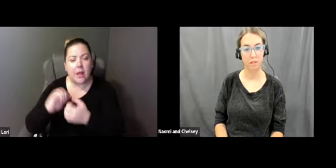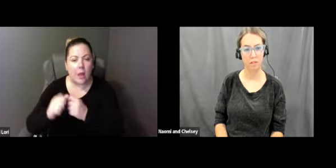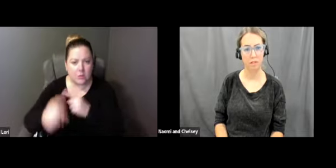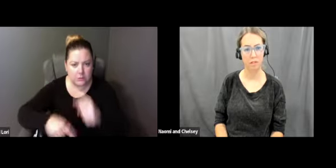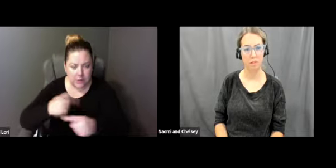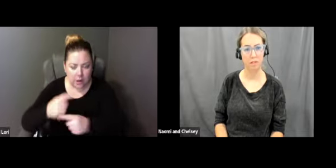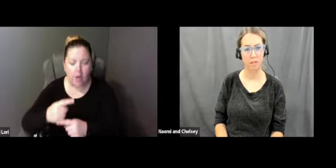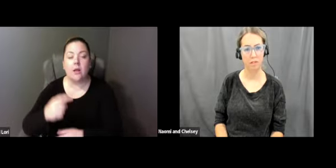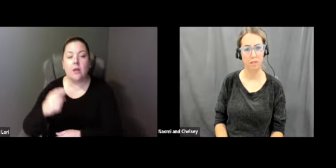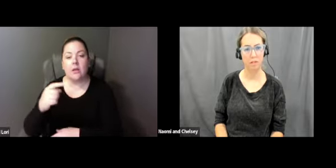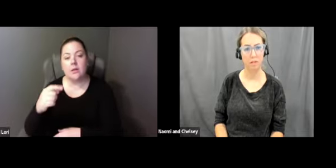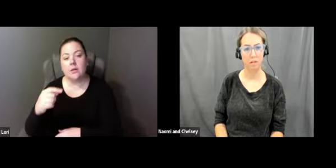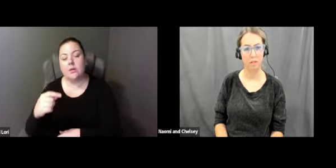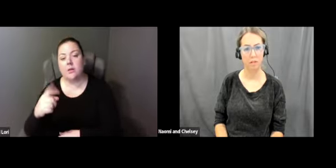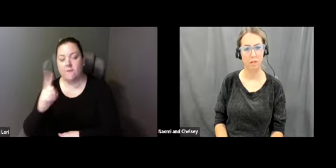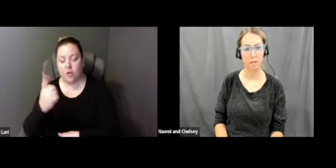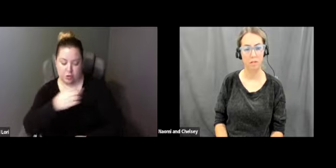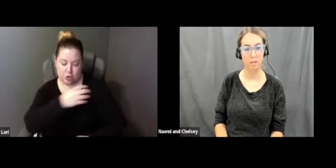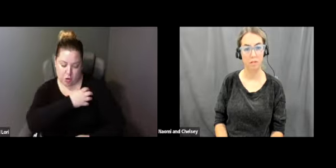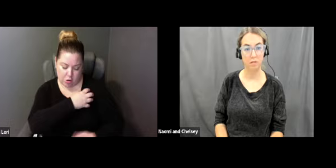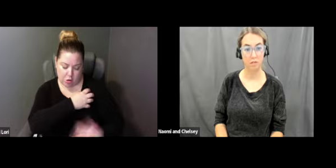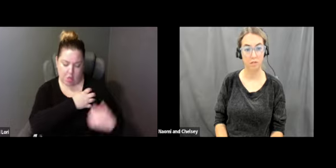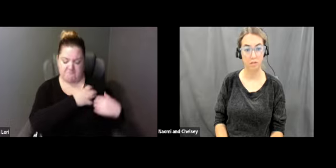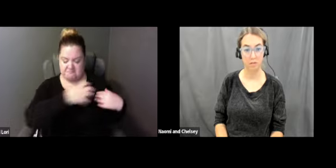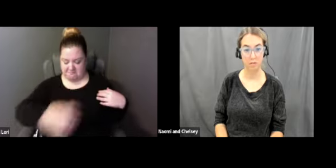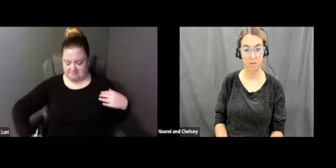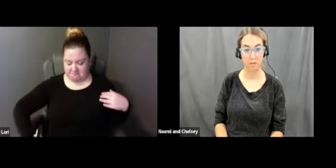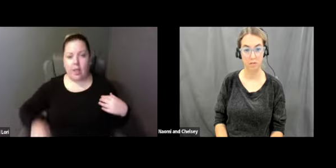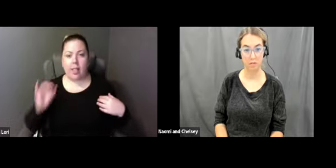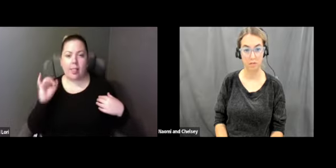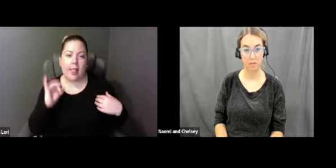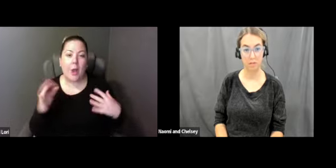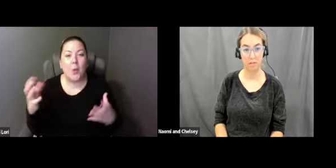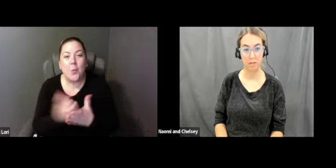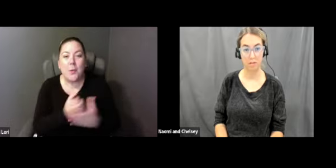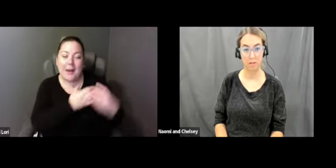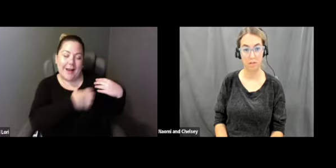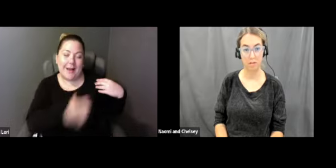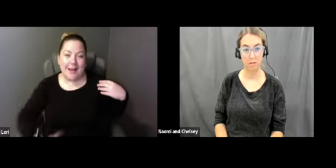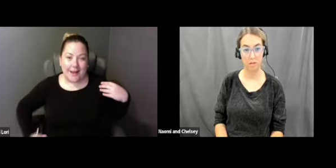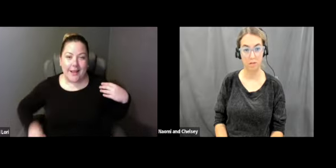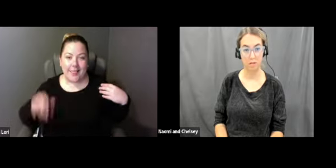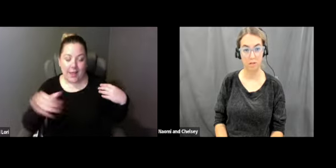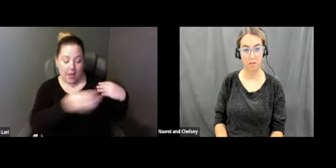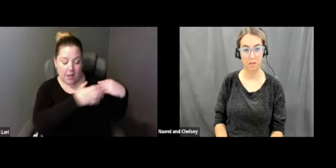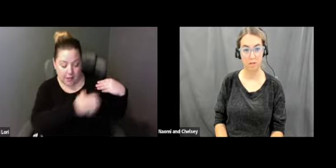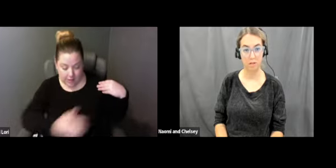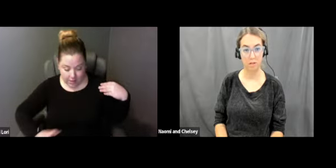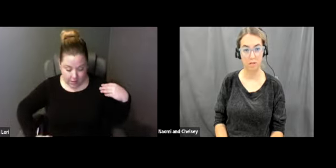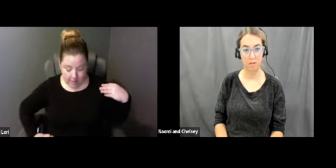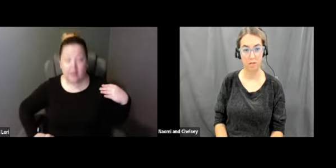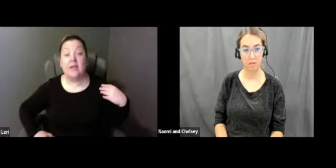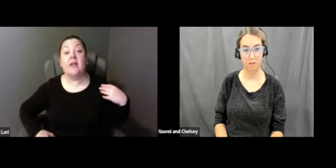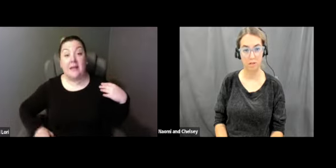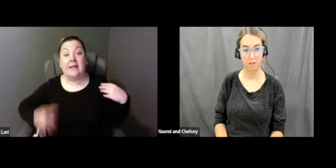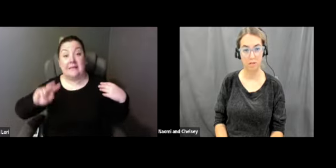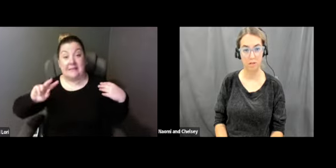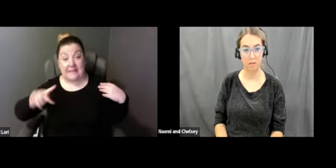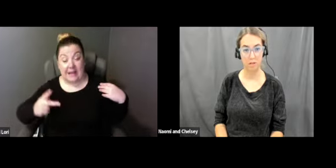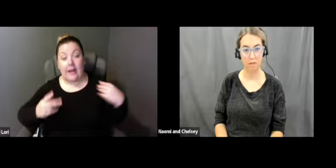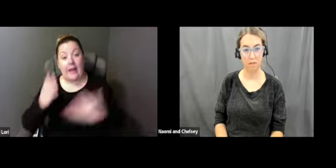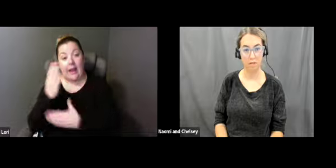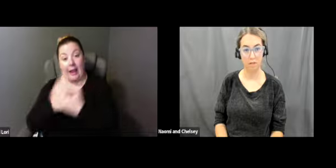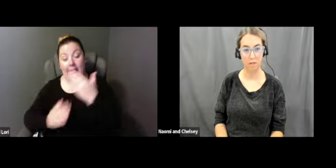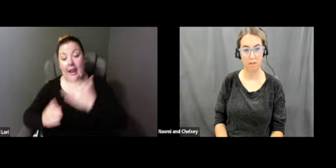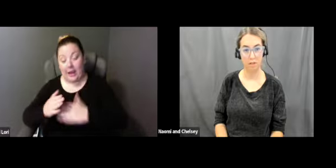almost like a sash, like you would win a sash. You come across your chest, and then the second part of the sign is you just kind of like swoop your